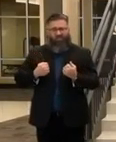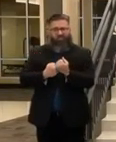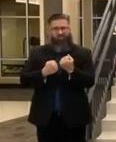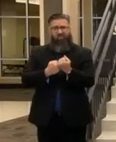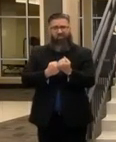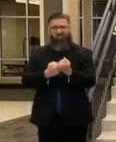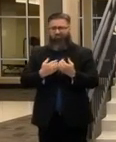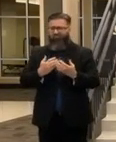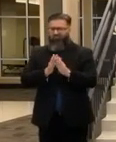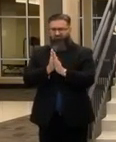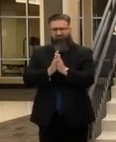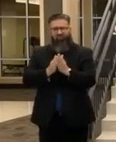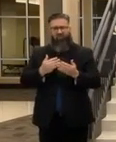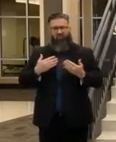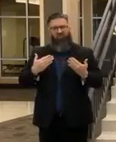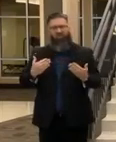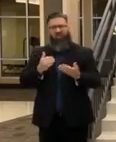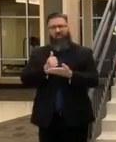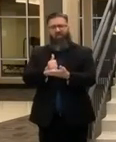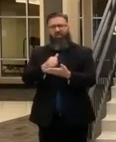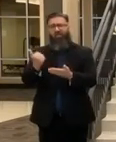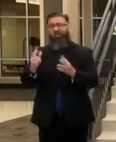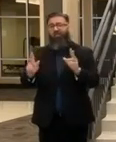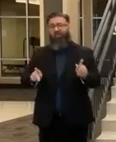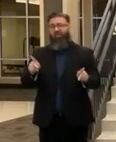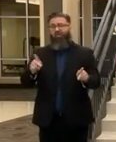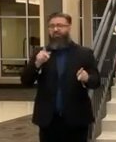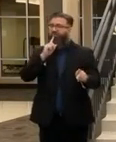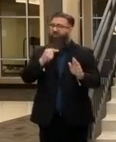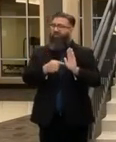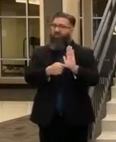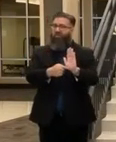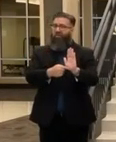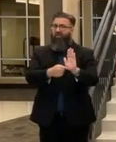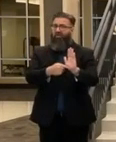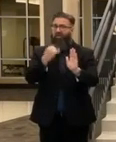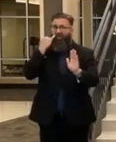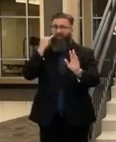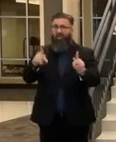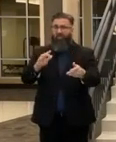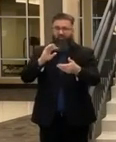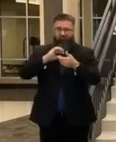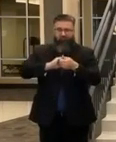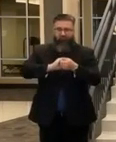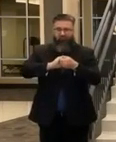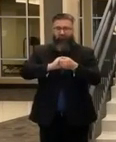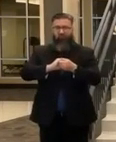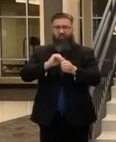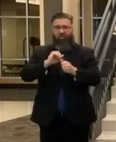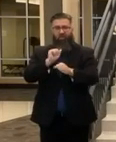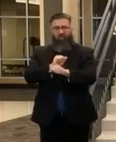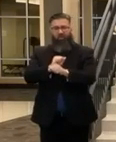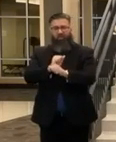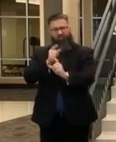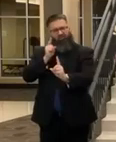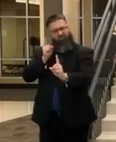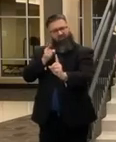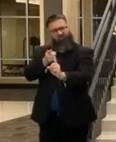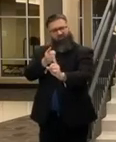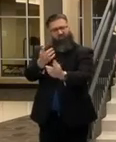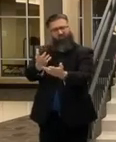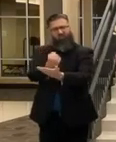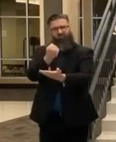truly shows that when people come together and work towards a common goal, great things happen.